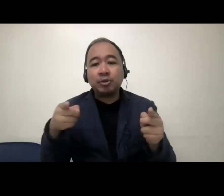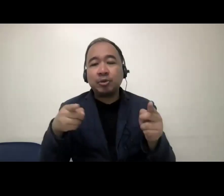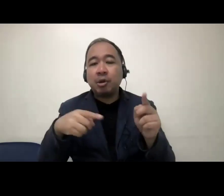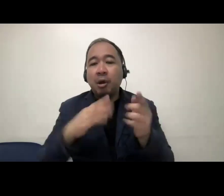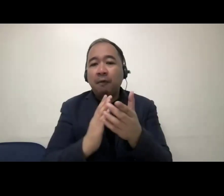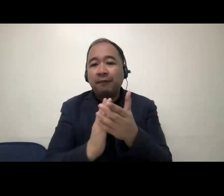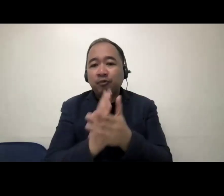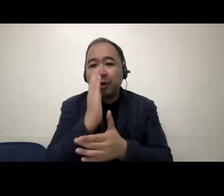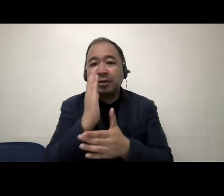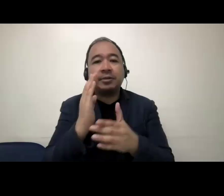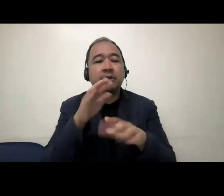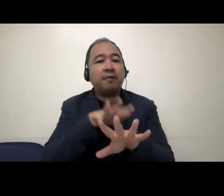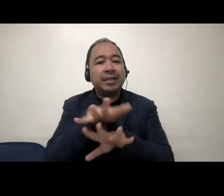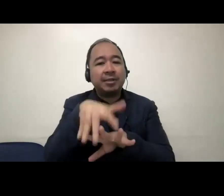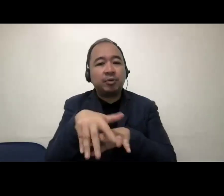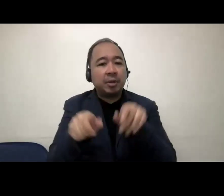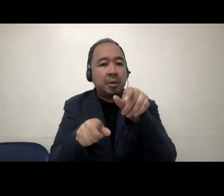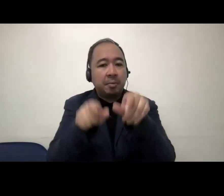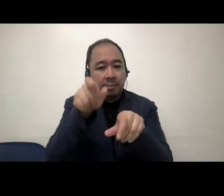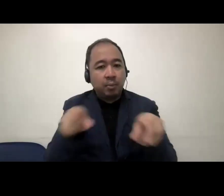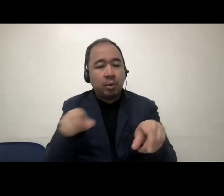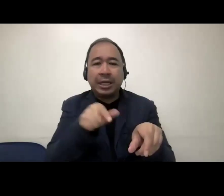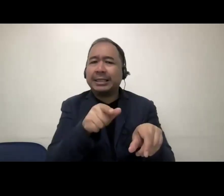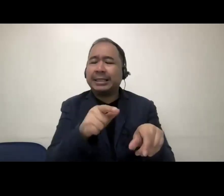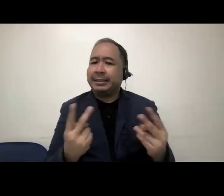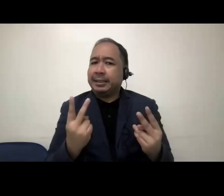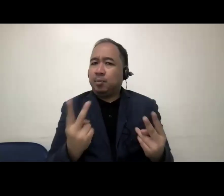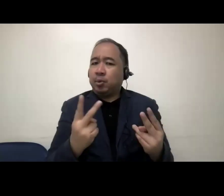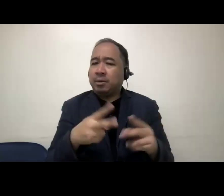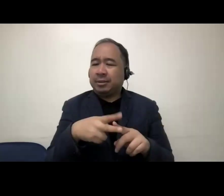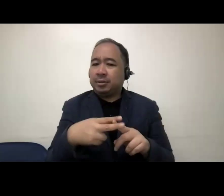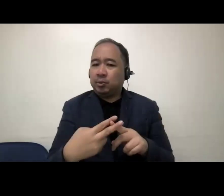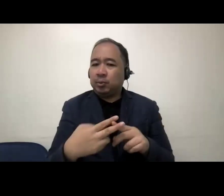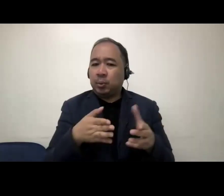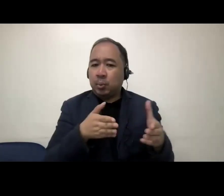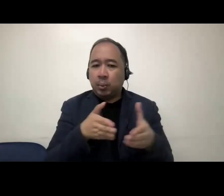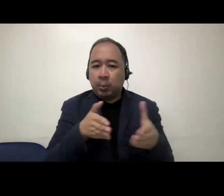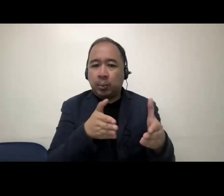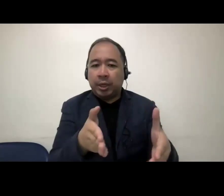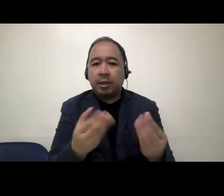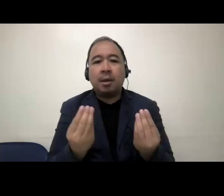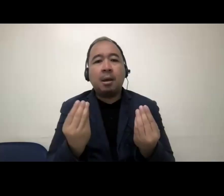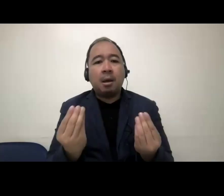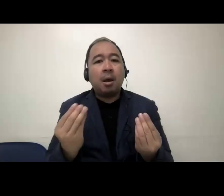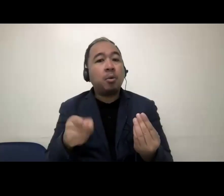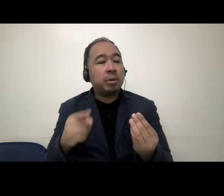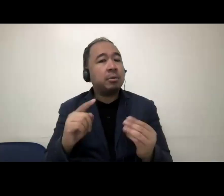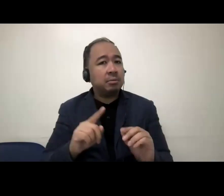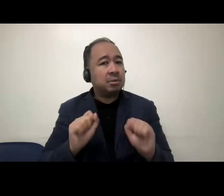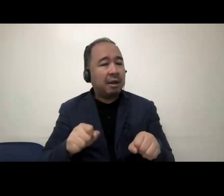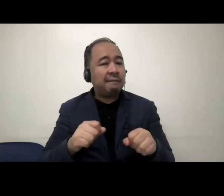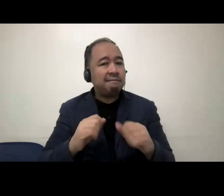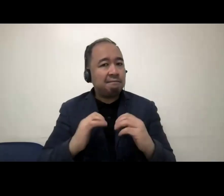communities affected by development projects. However, the real challenge lies in